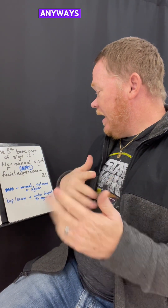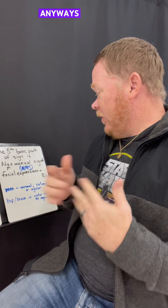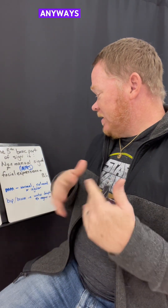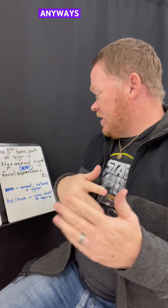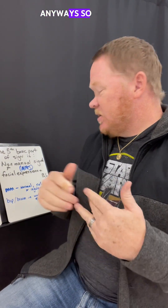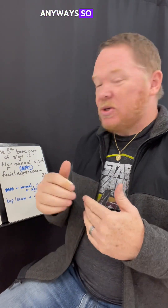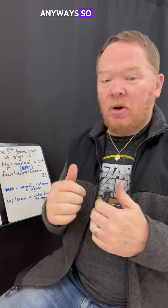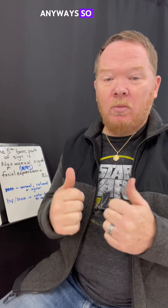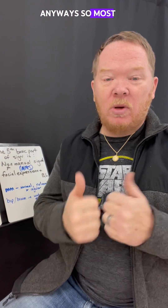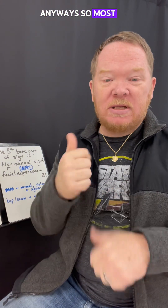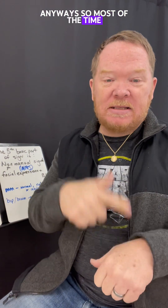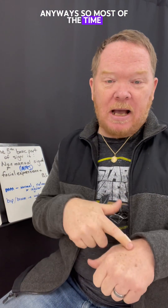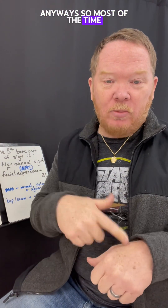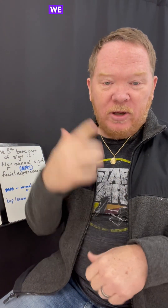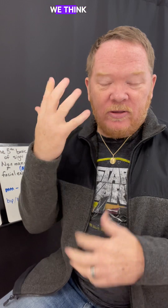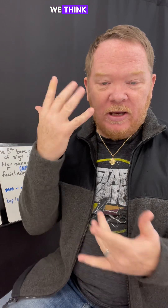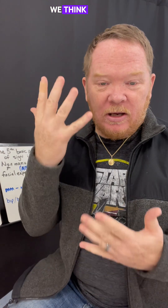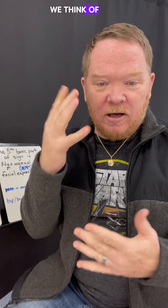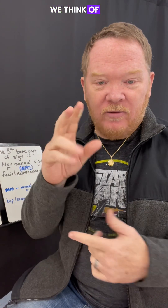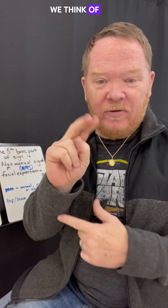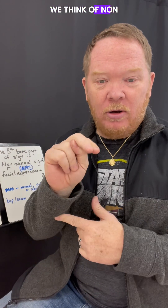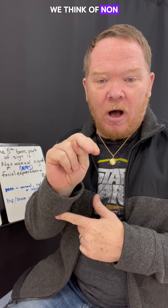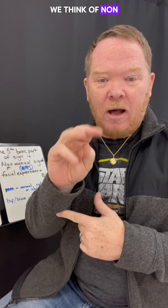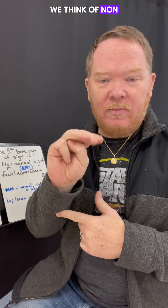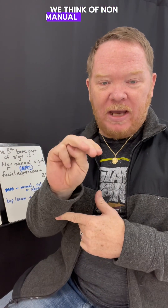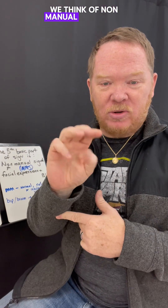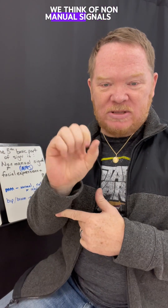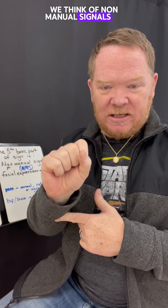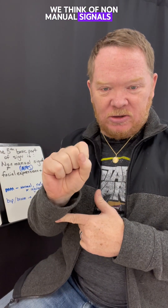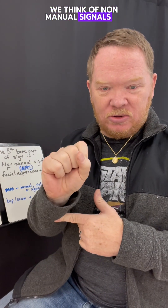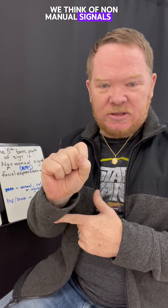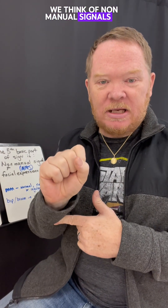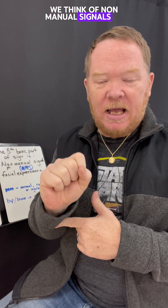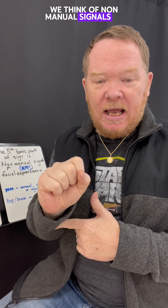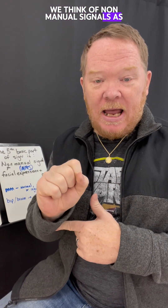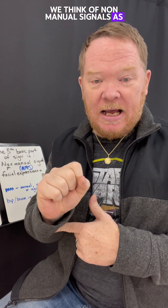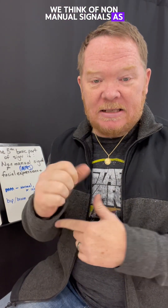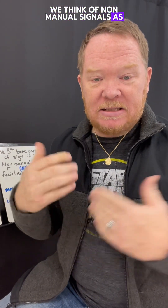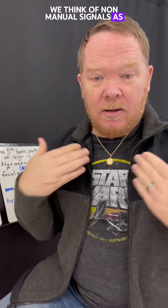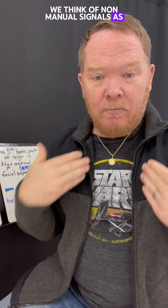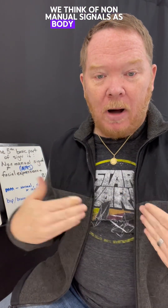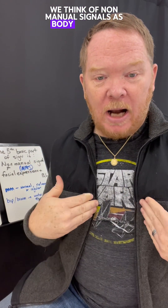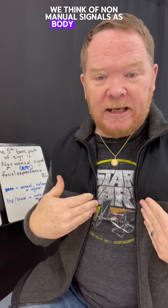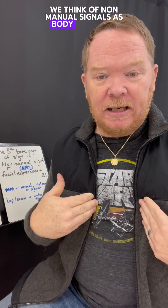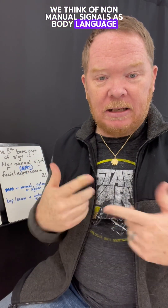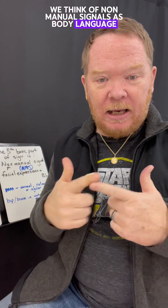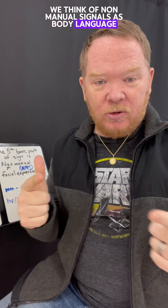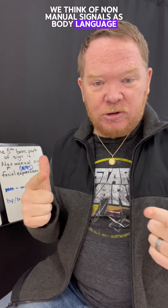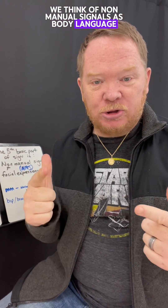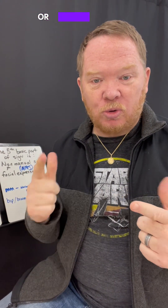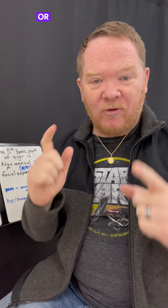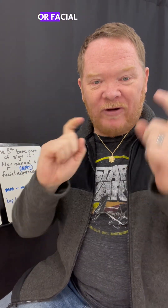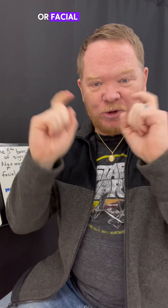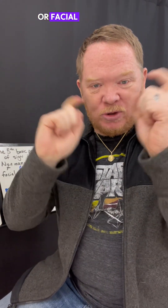Anyways, so most of the time we think of non-manual signals as body language or facial